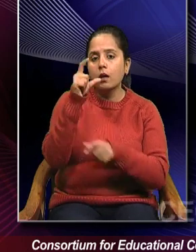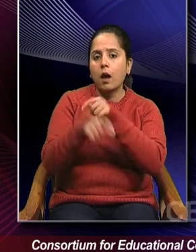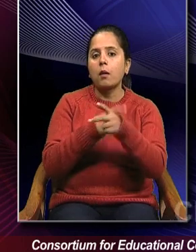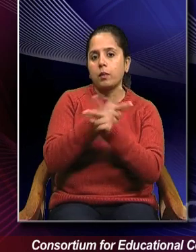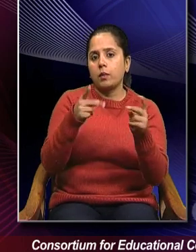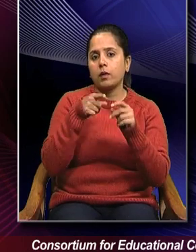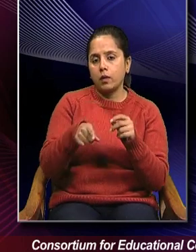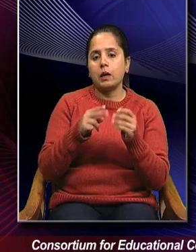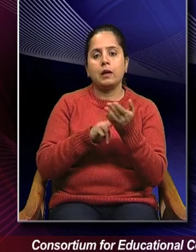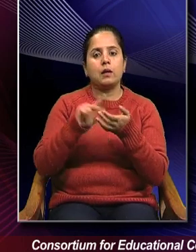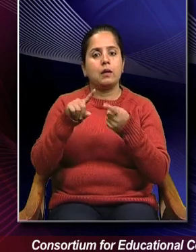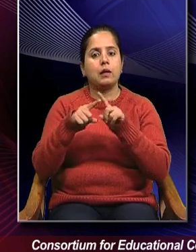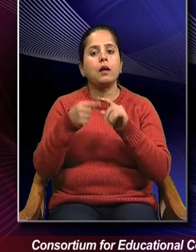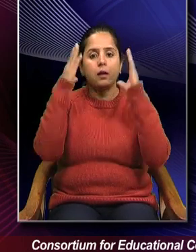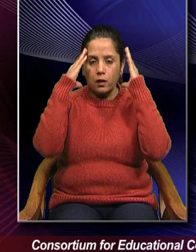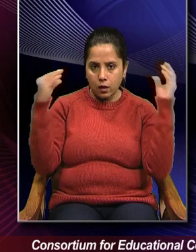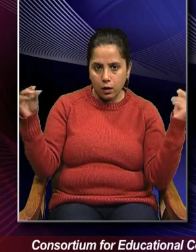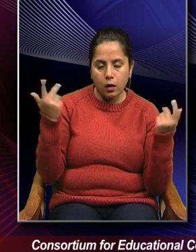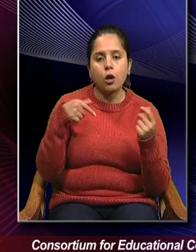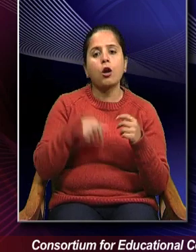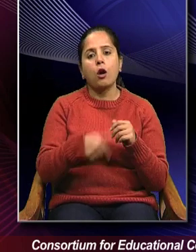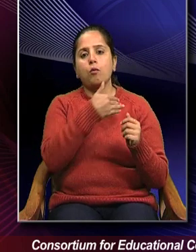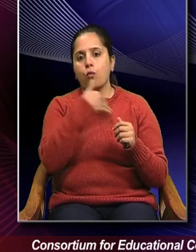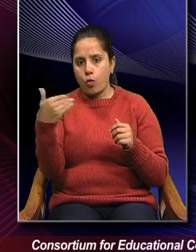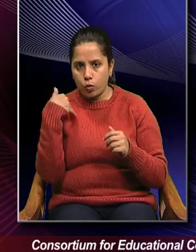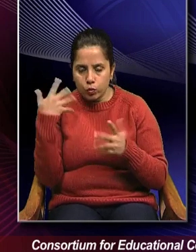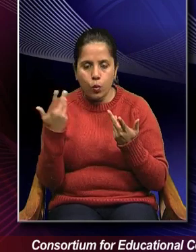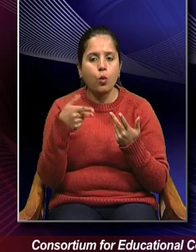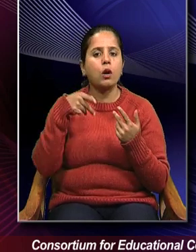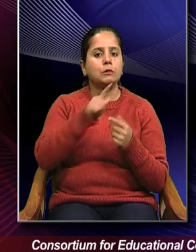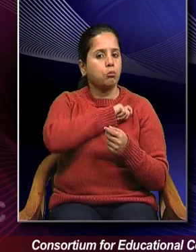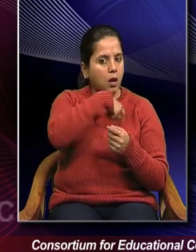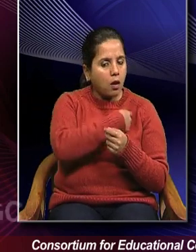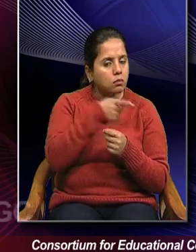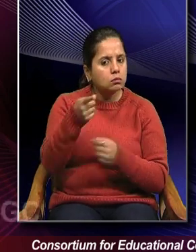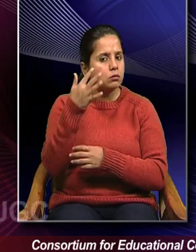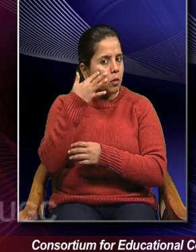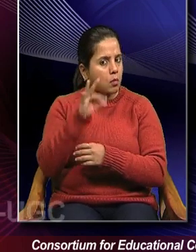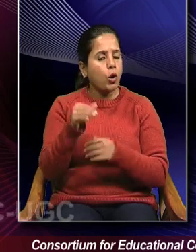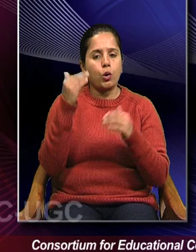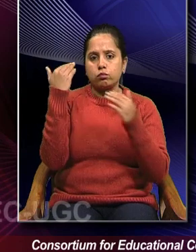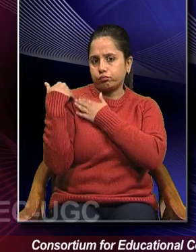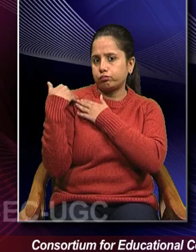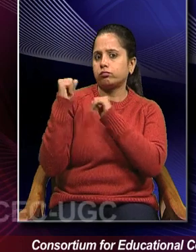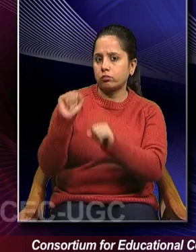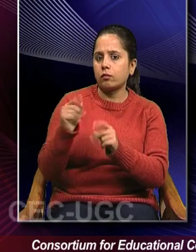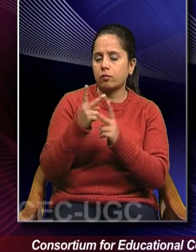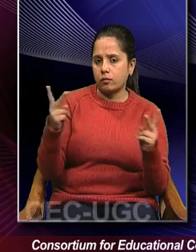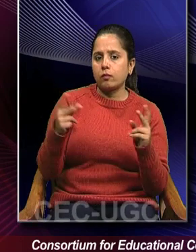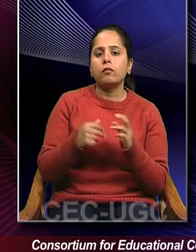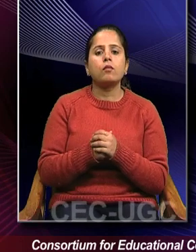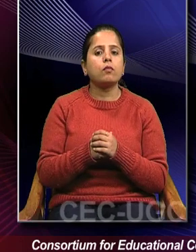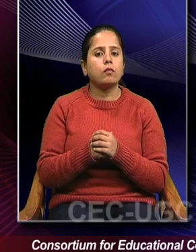in Netherlands or Portugal, Spain. So all of them, they played an important role in that sense, in terms